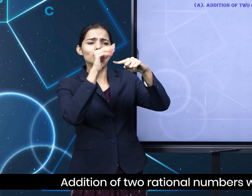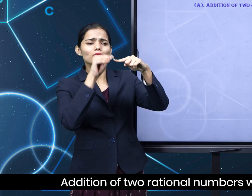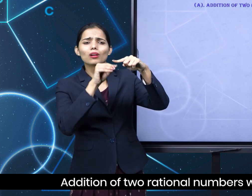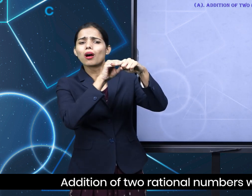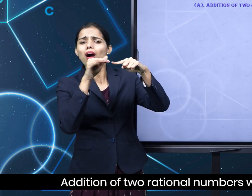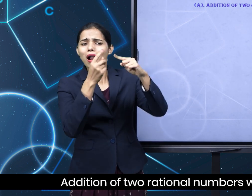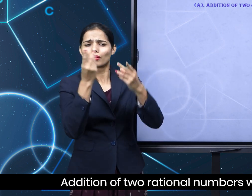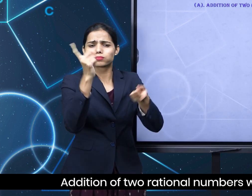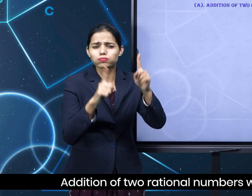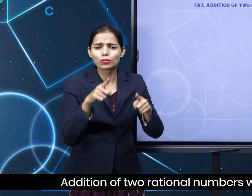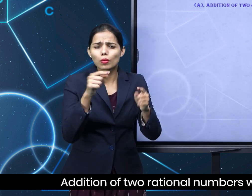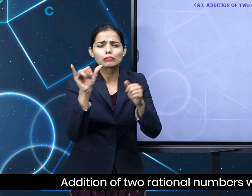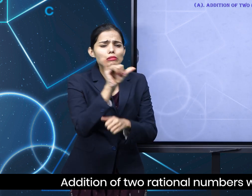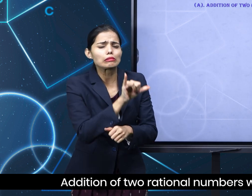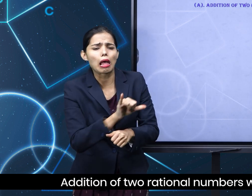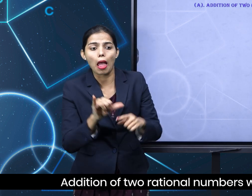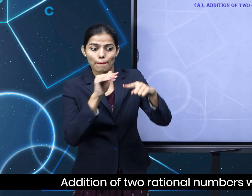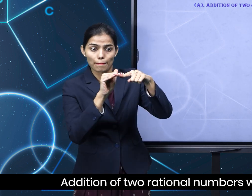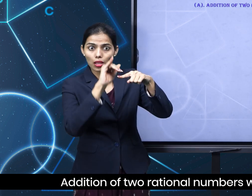Addition of two rational numbers with the same denominator.